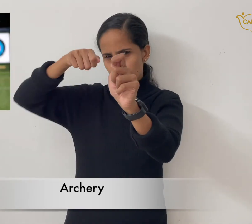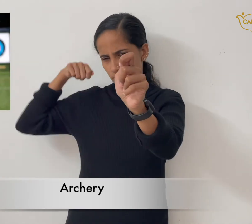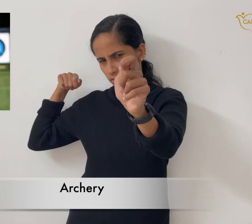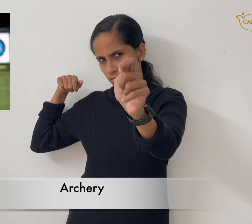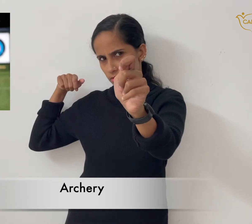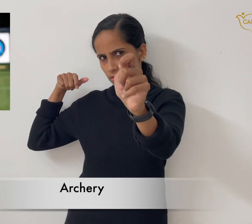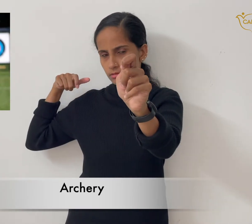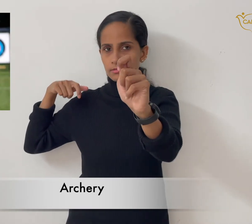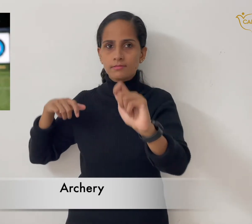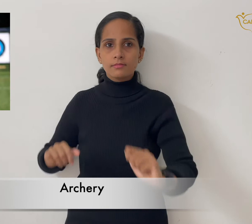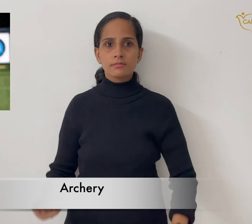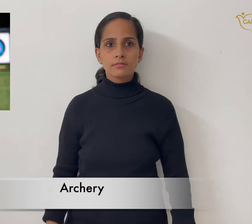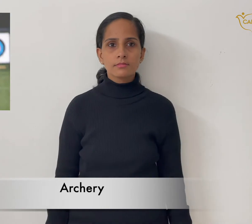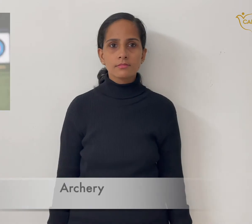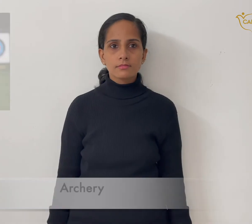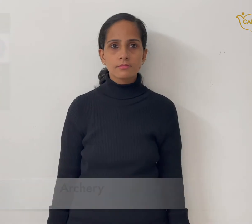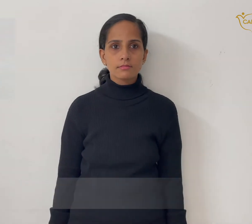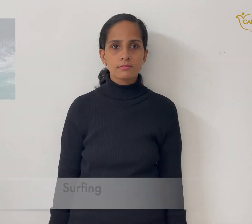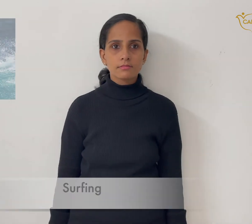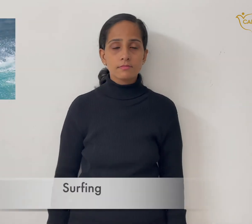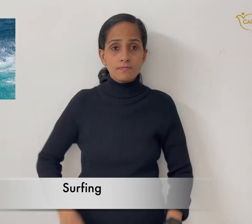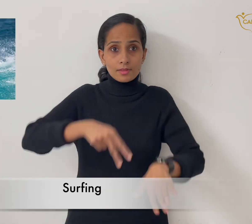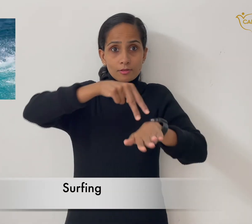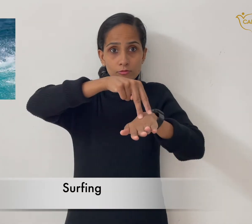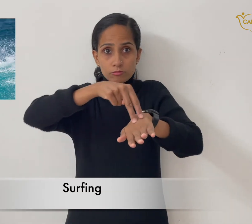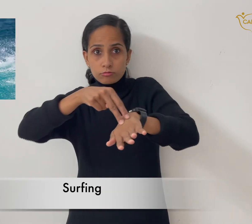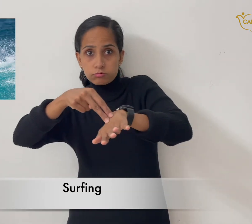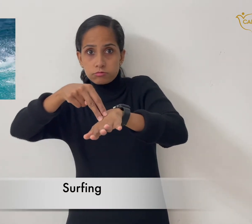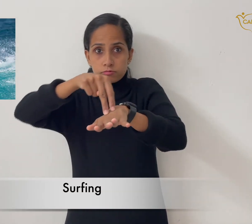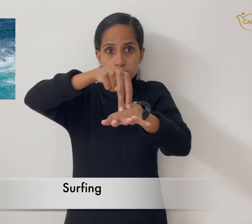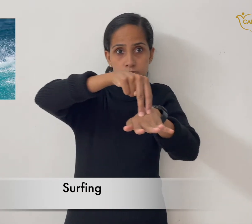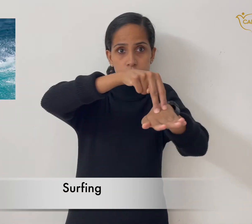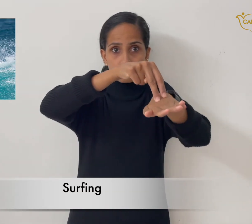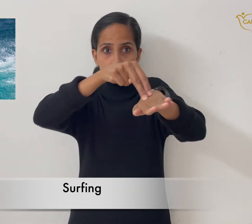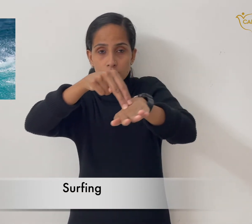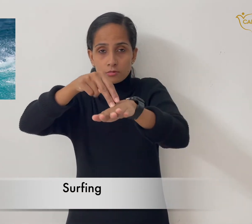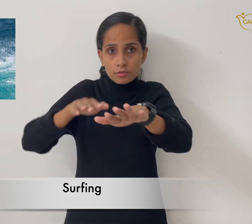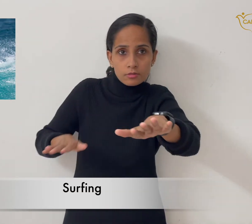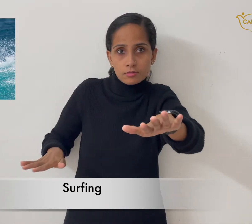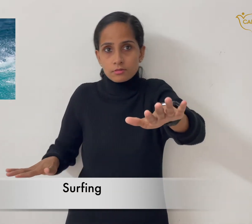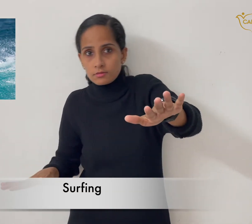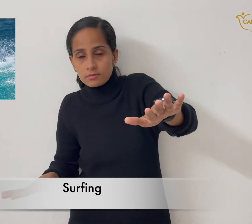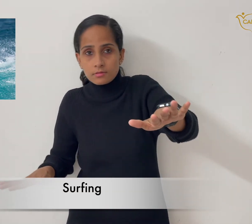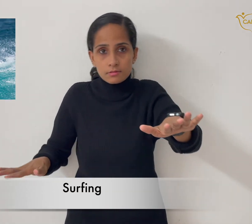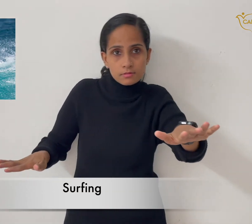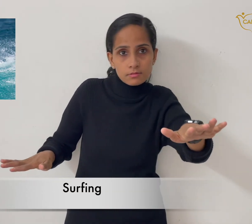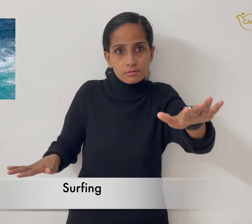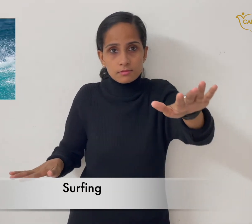Archery. Surfing.